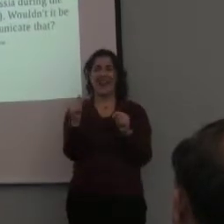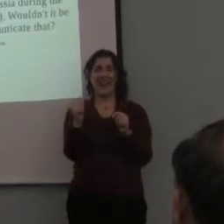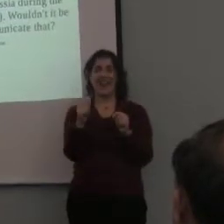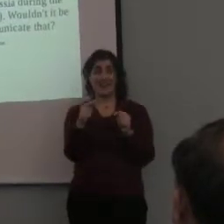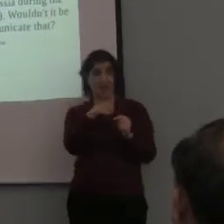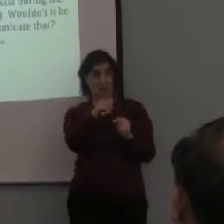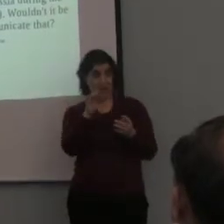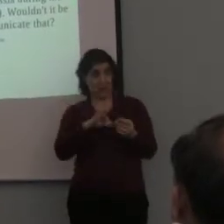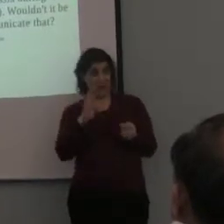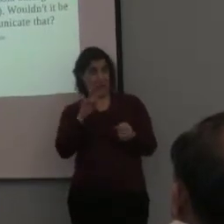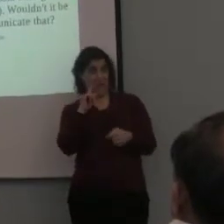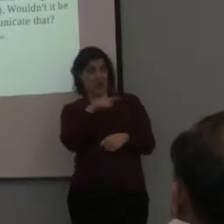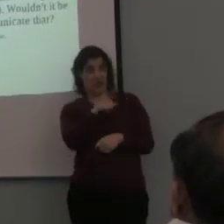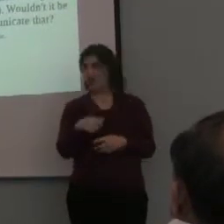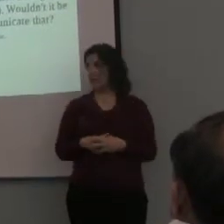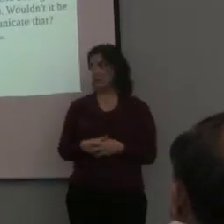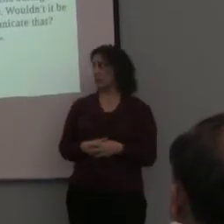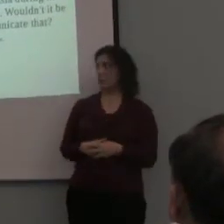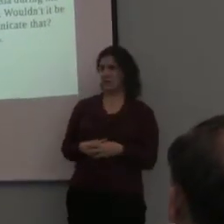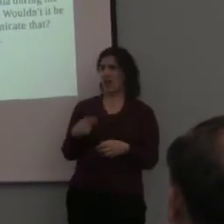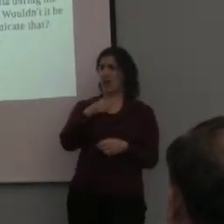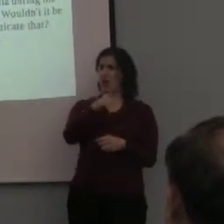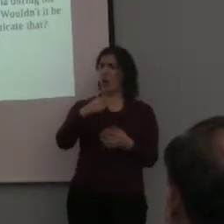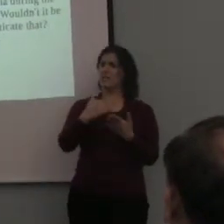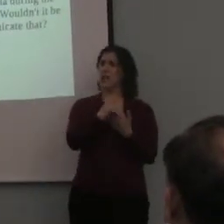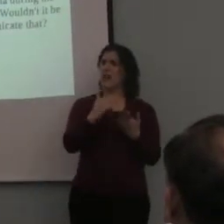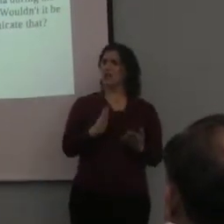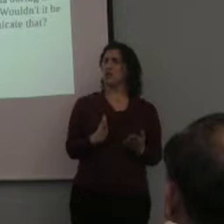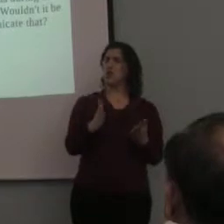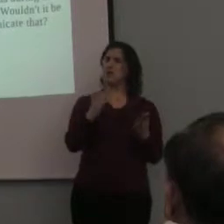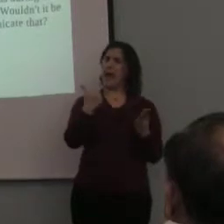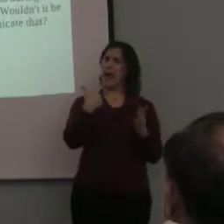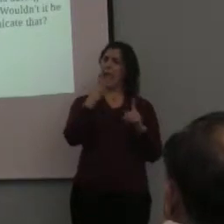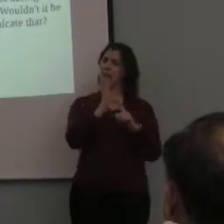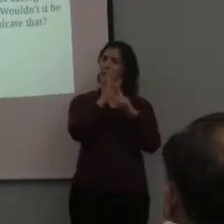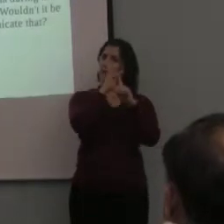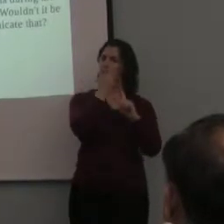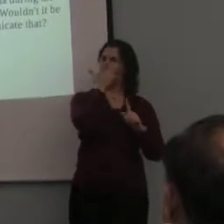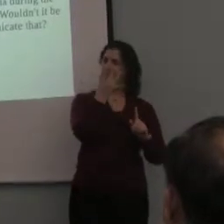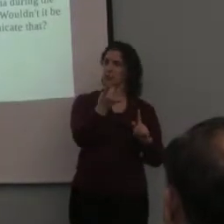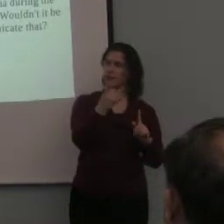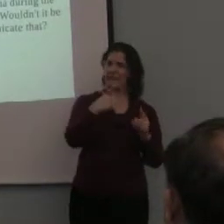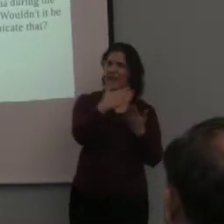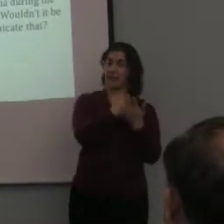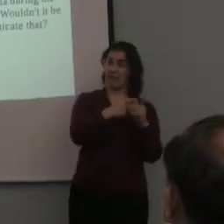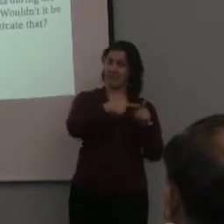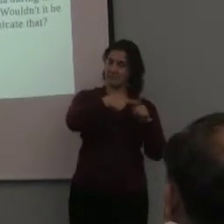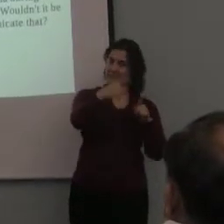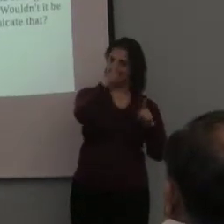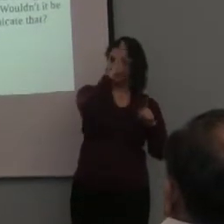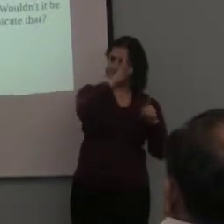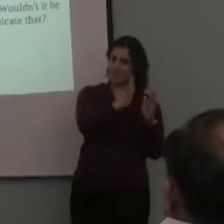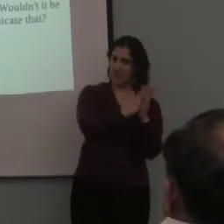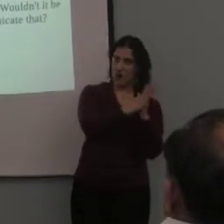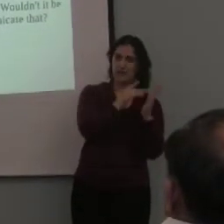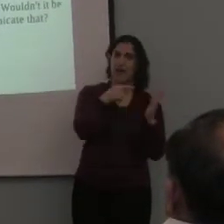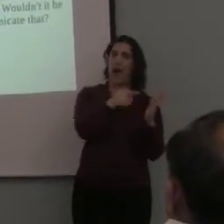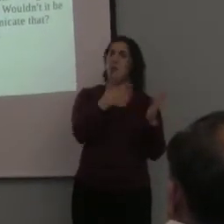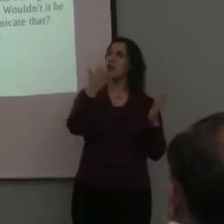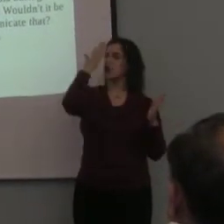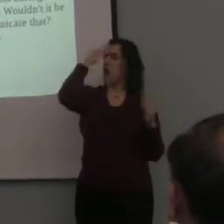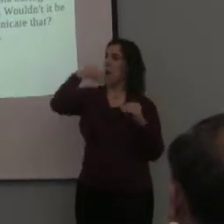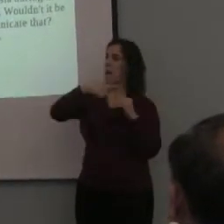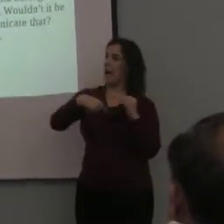to them. These collectors have very particular and often unusual interests. They want to know